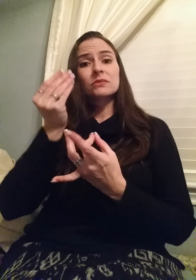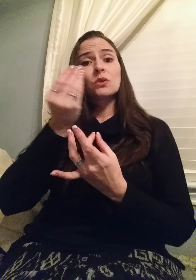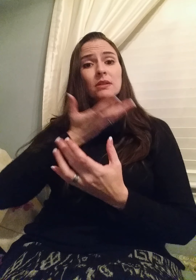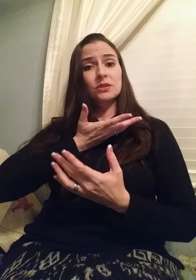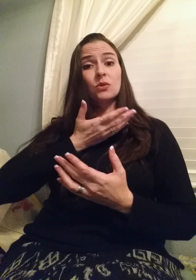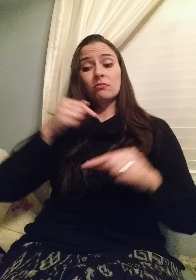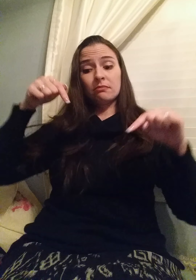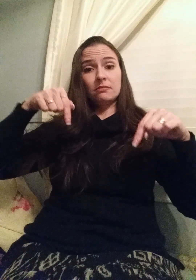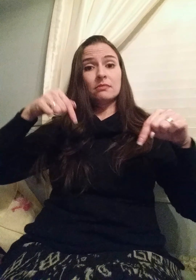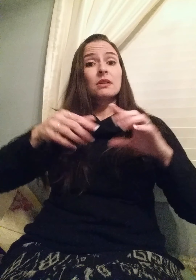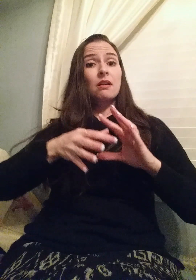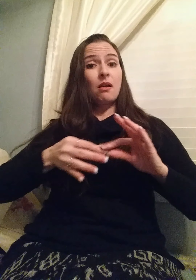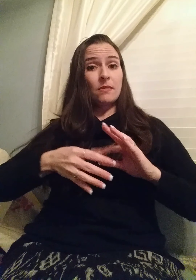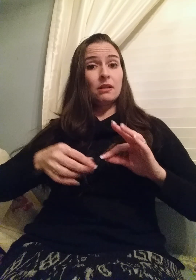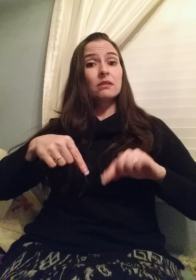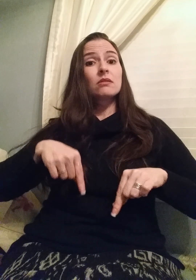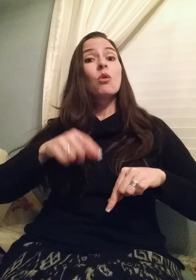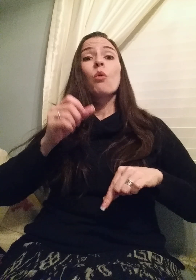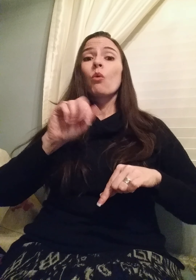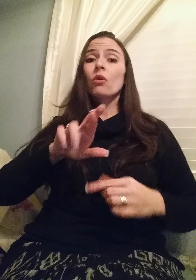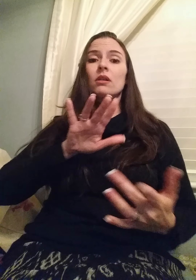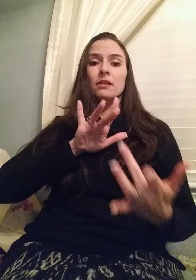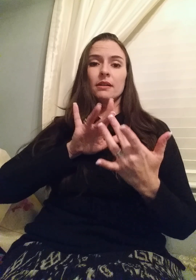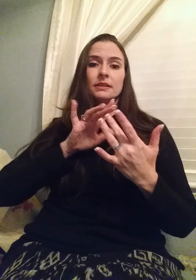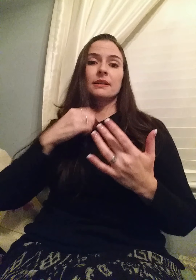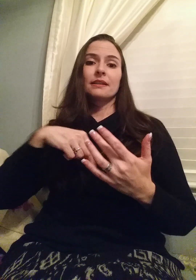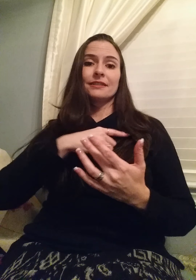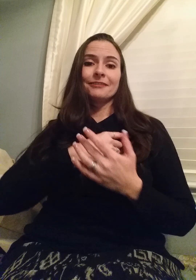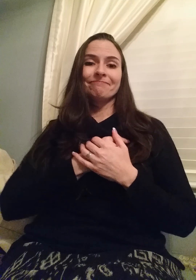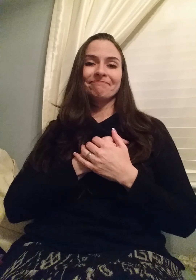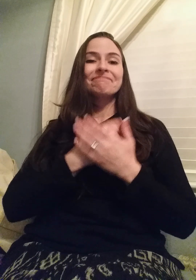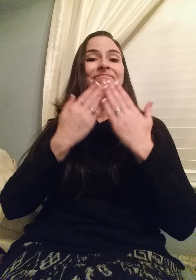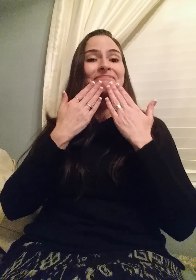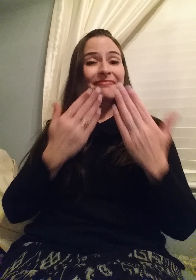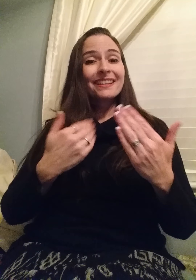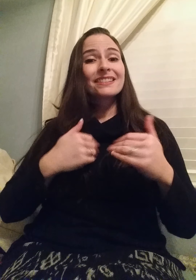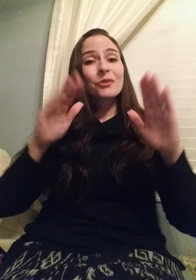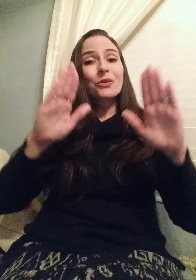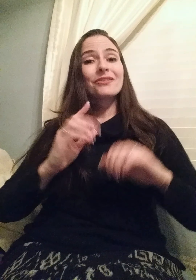or to contact us. Thanks so much and have a wonderful day. Bye-bye.